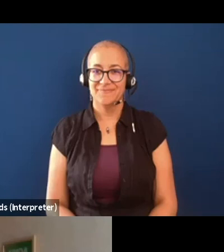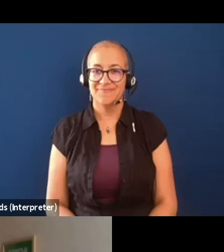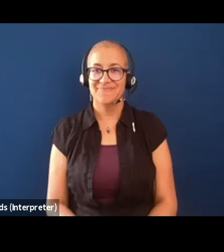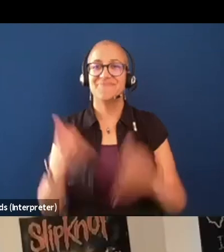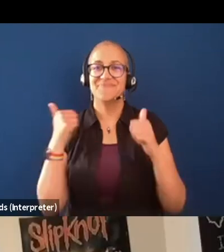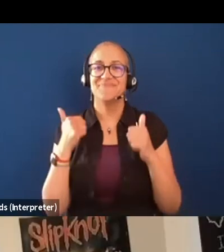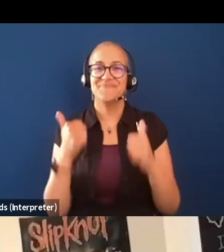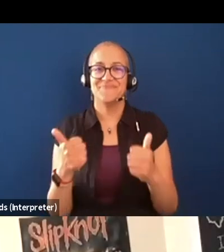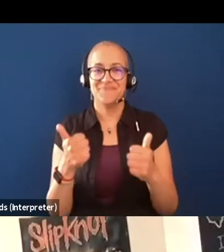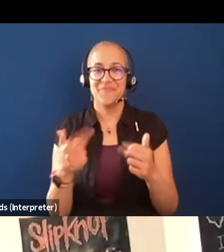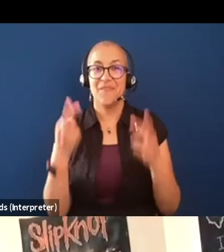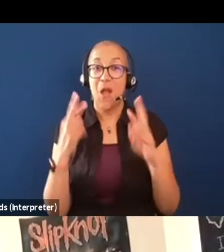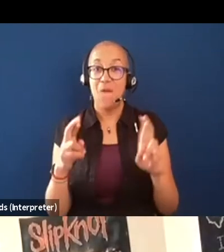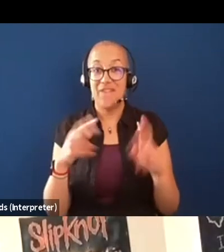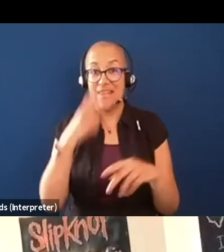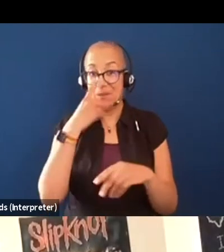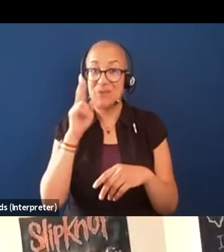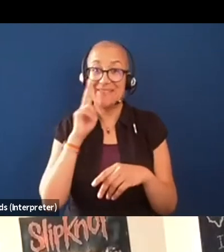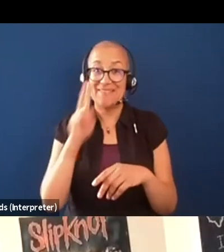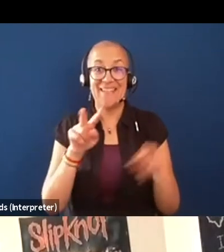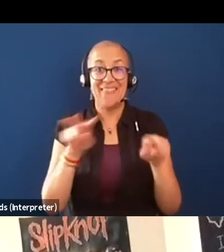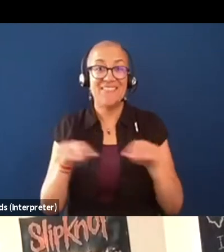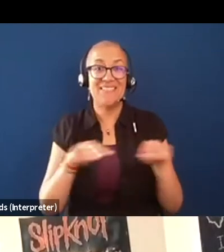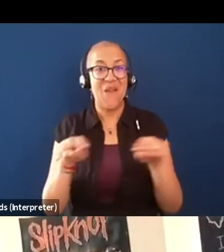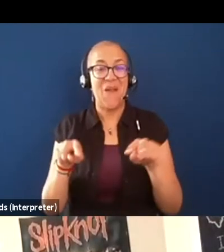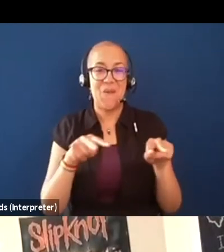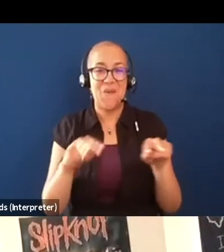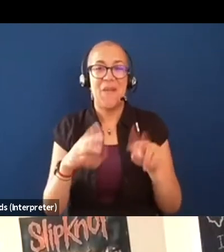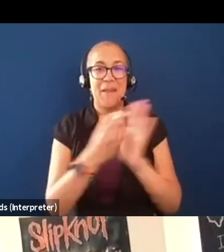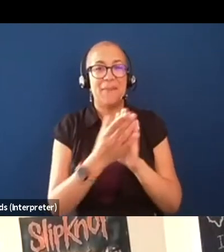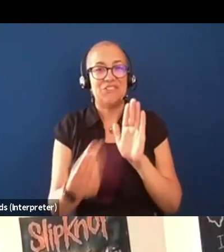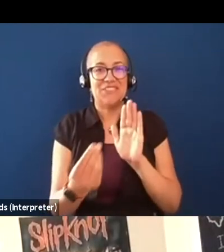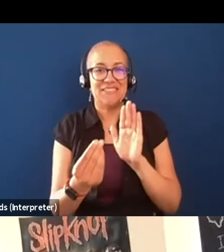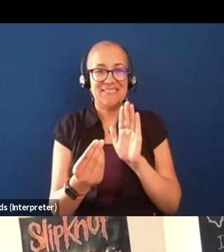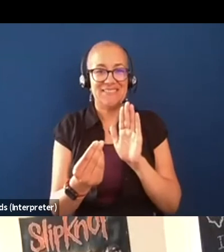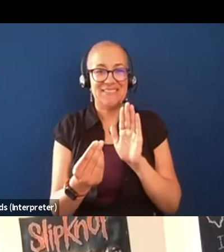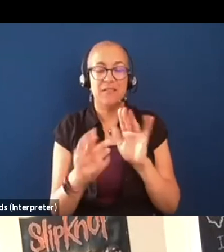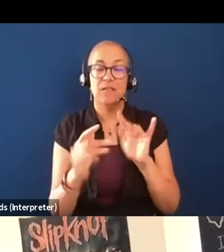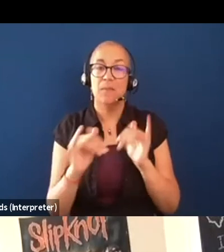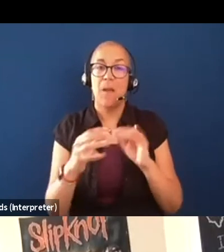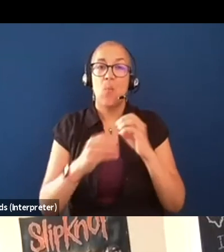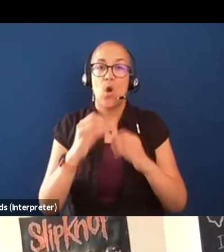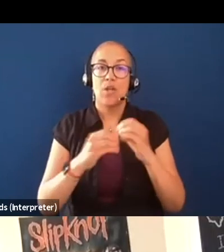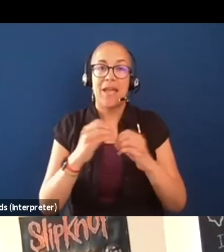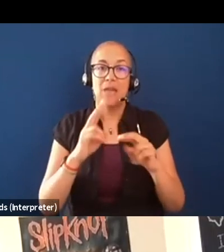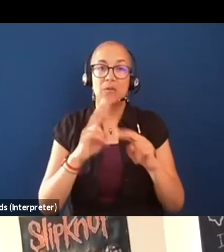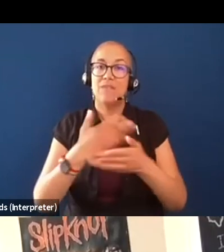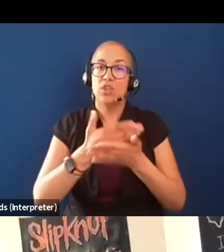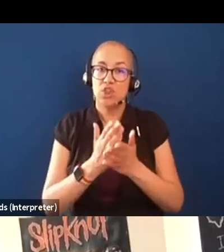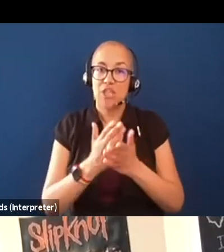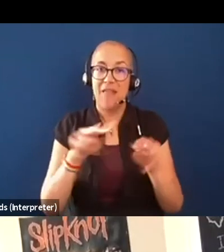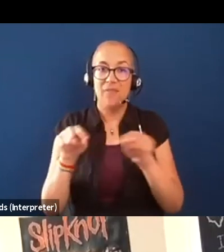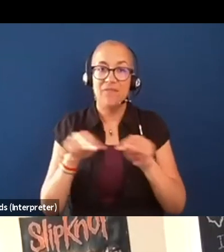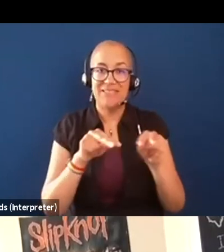Great, hopefully you could see the video images just enough. We might work out if we can share the video with those